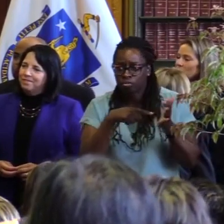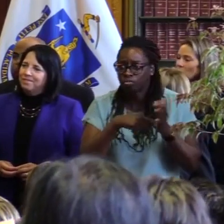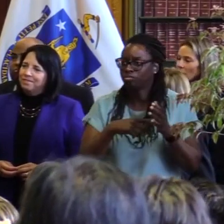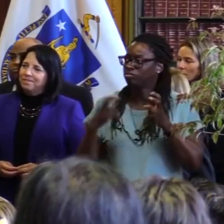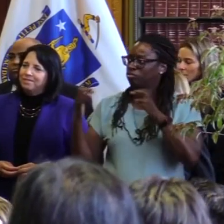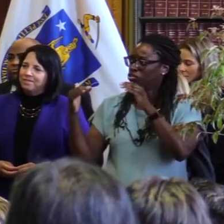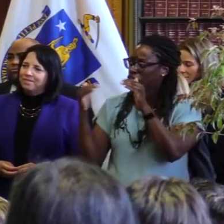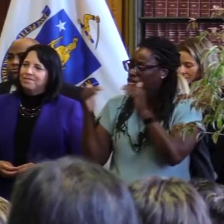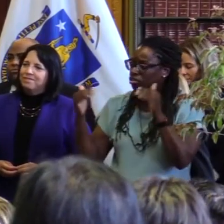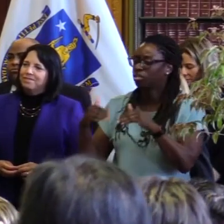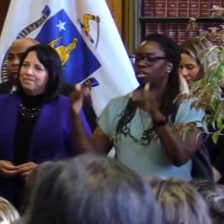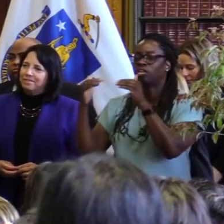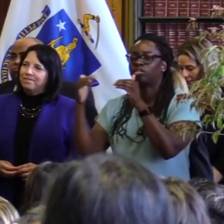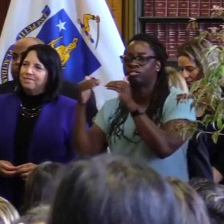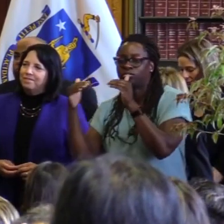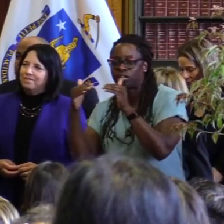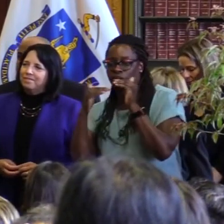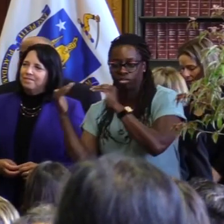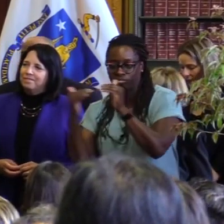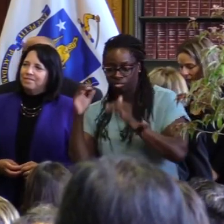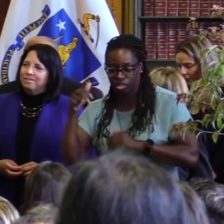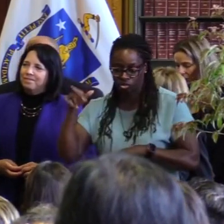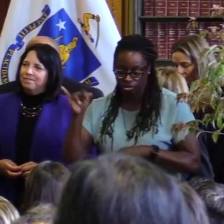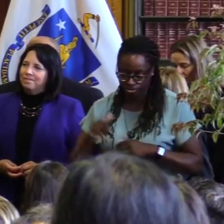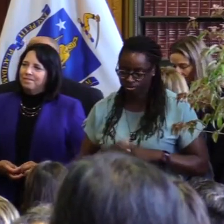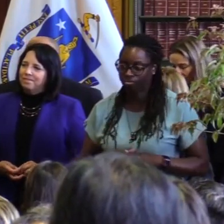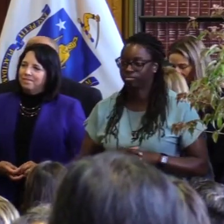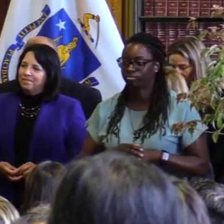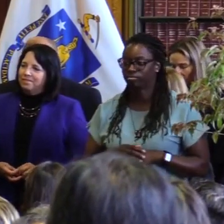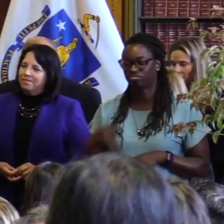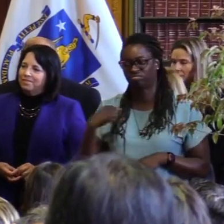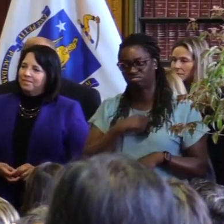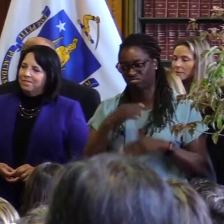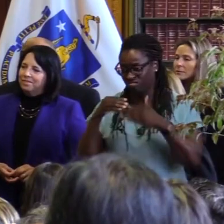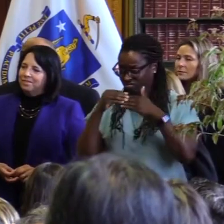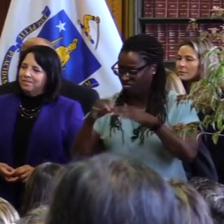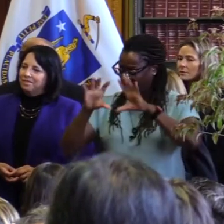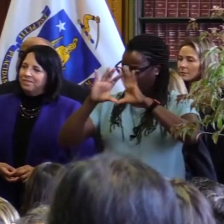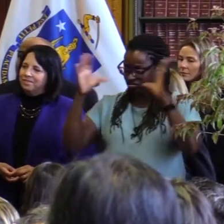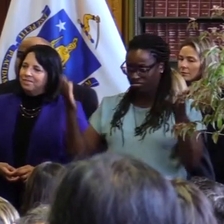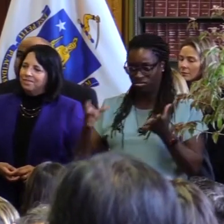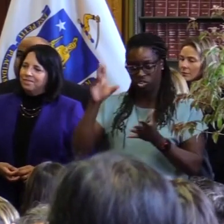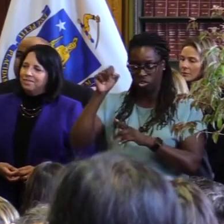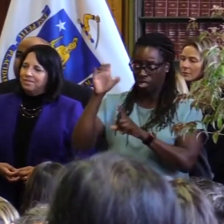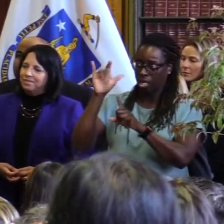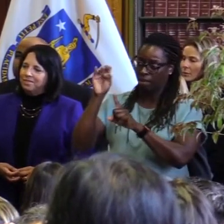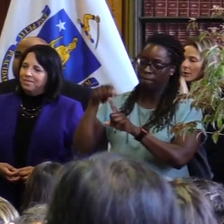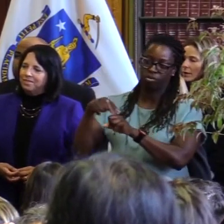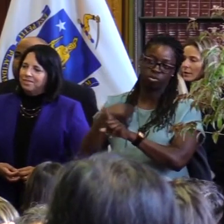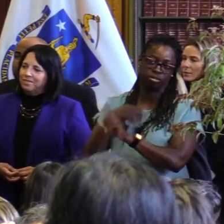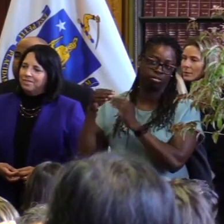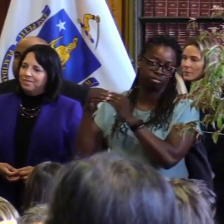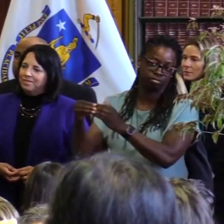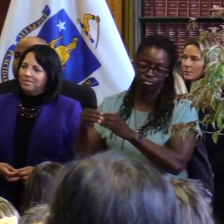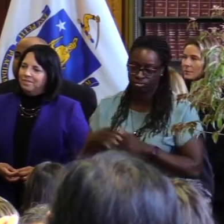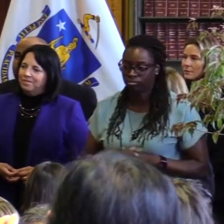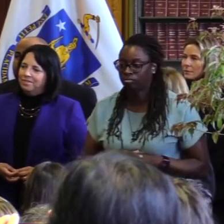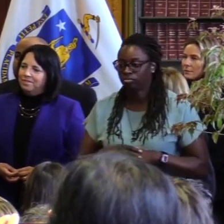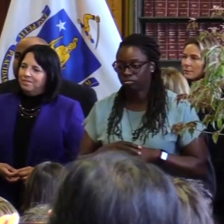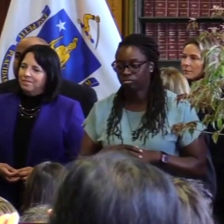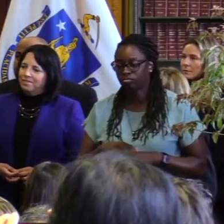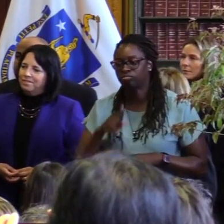again here in Massachusetts, we can lead. We can lead not only this country, we can lead the world by leading with our values and leaving no one